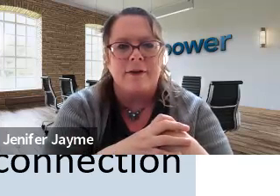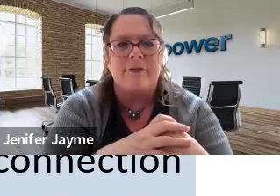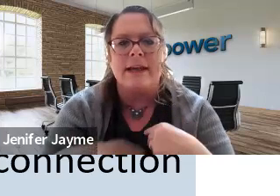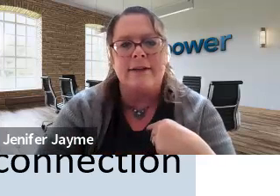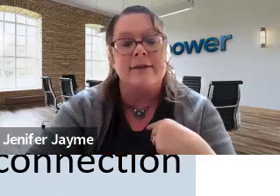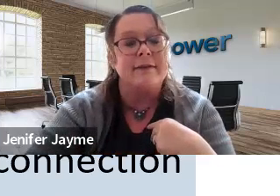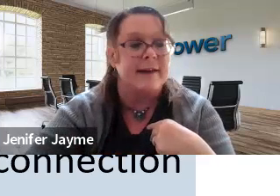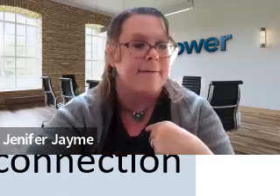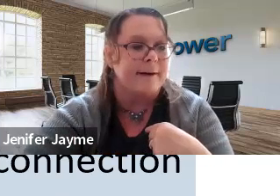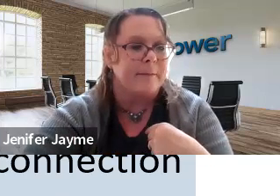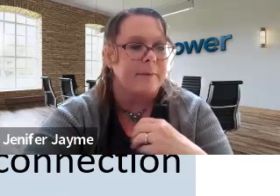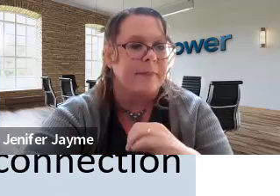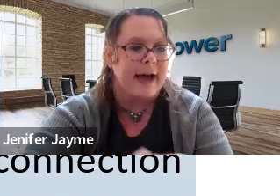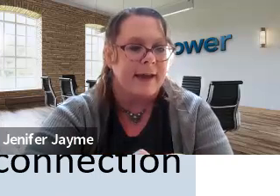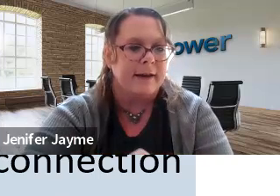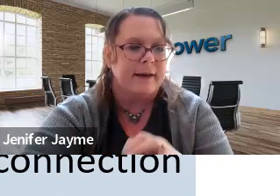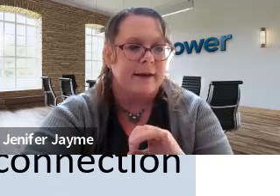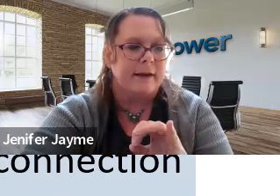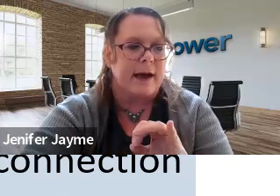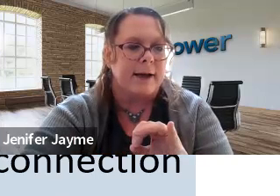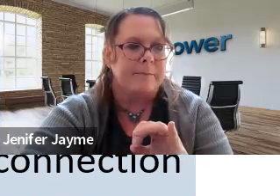And there's a need to staff up that